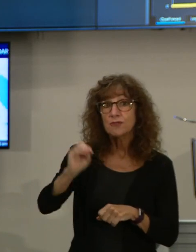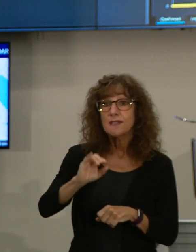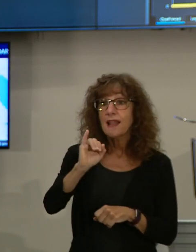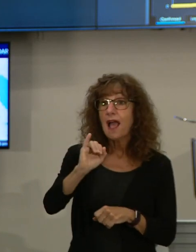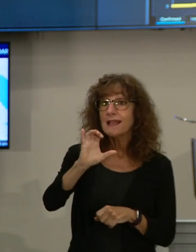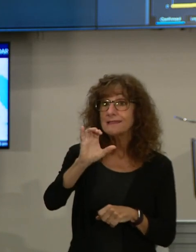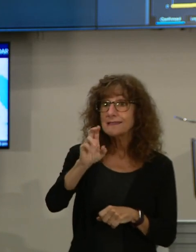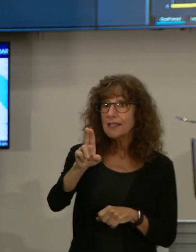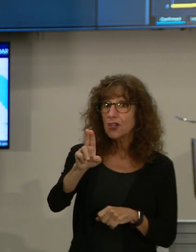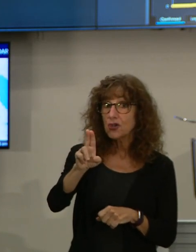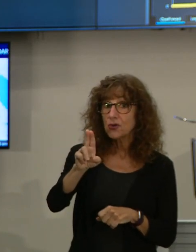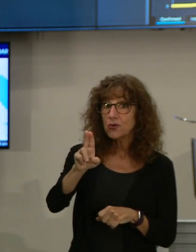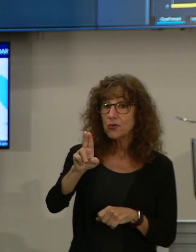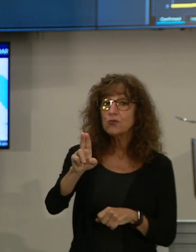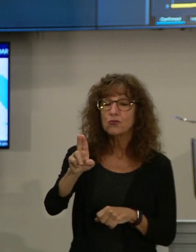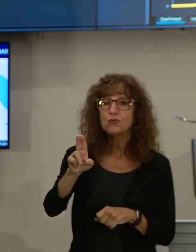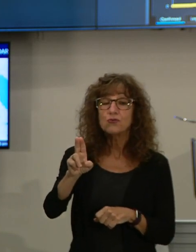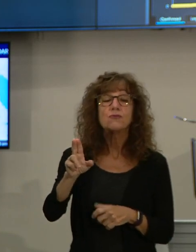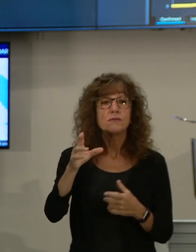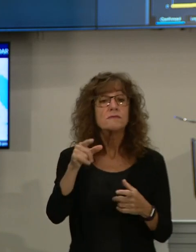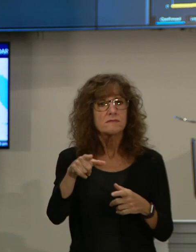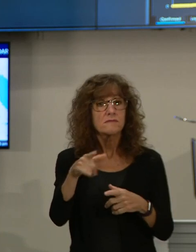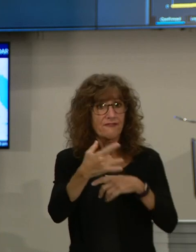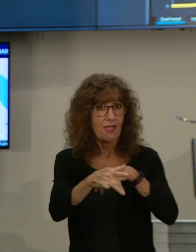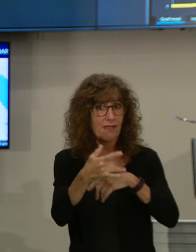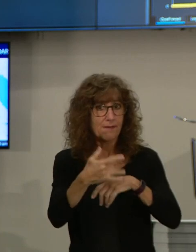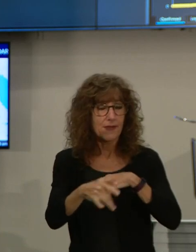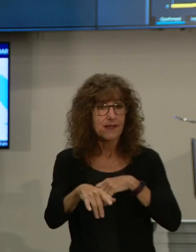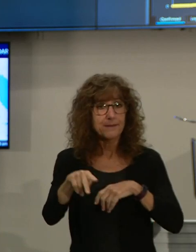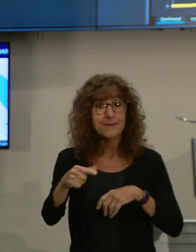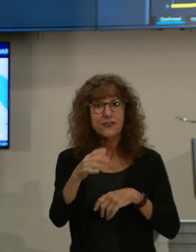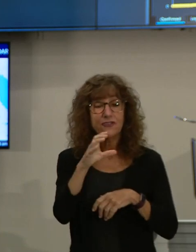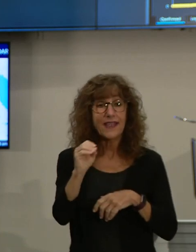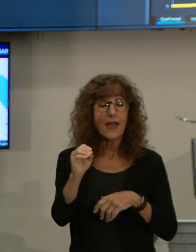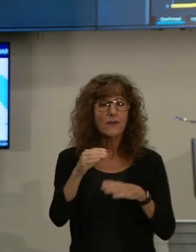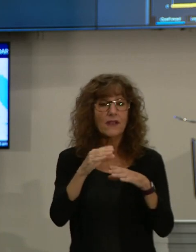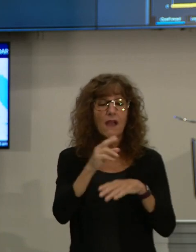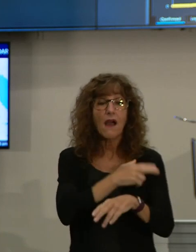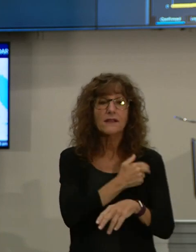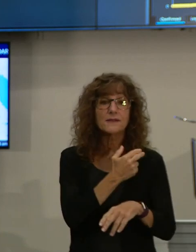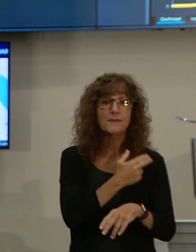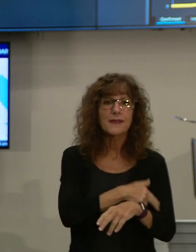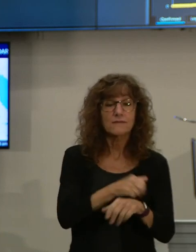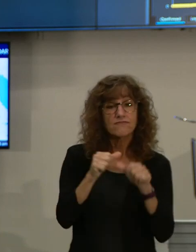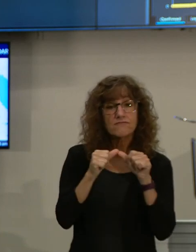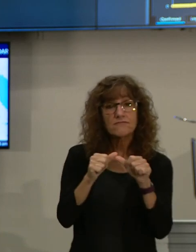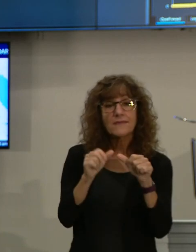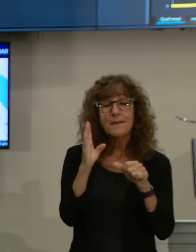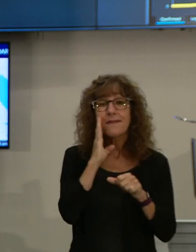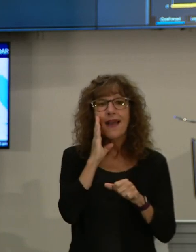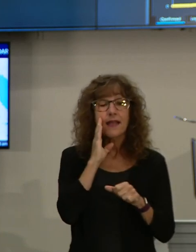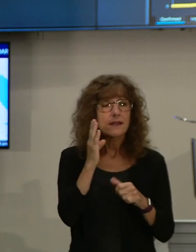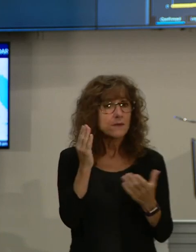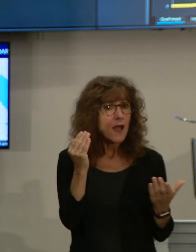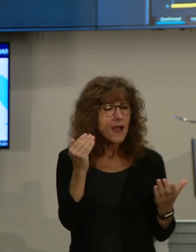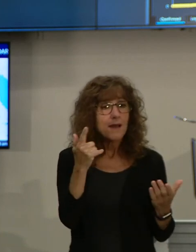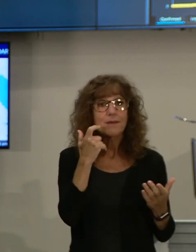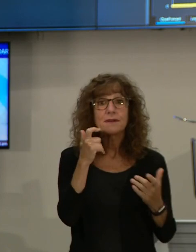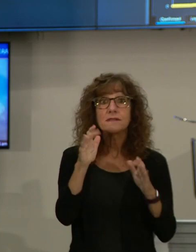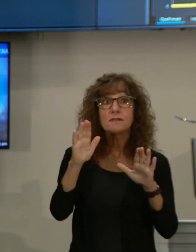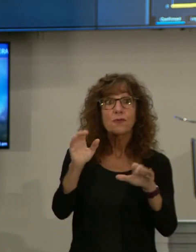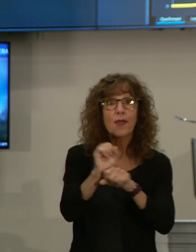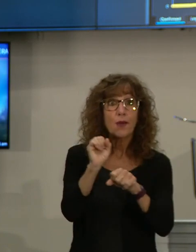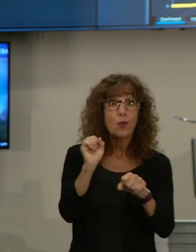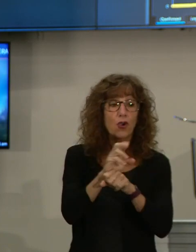ICU and acute beds are available in county hospital. The sustained bed capacity is due in large part to our great work of